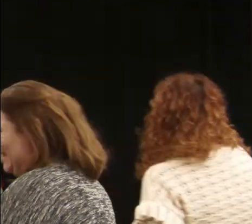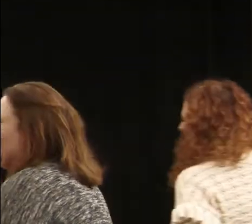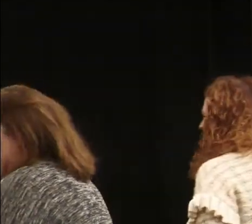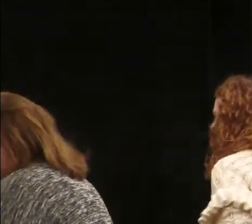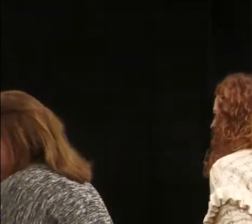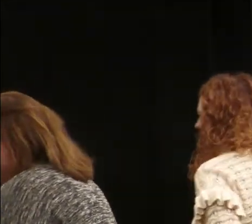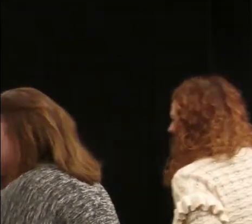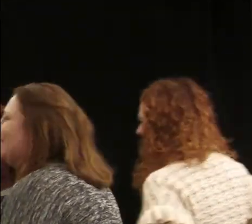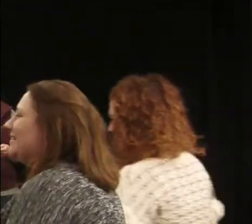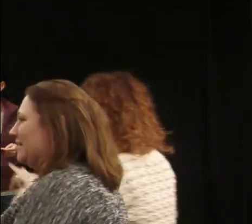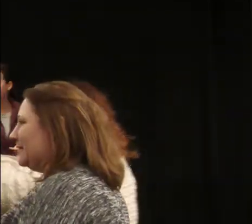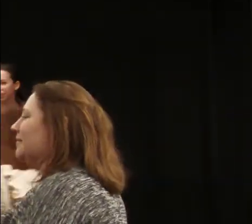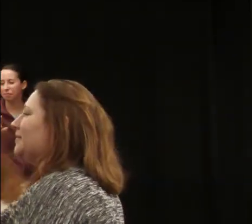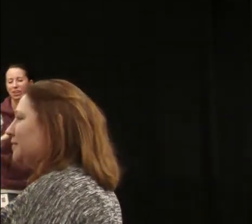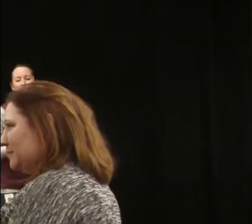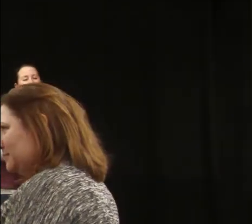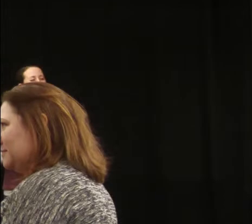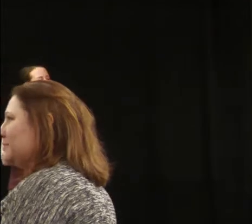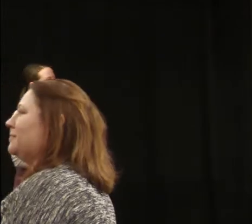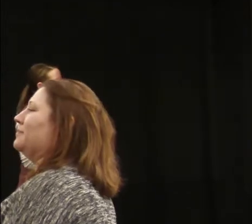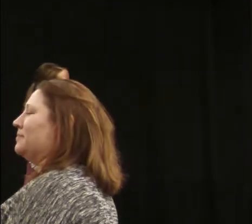Okay, guys, you all will,